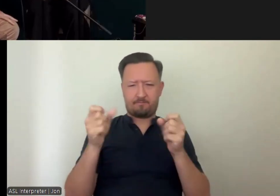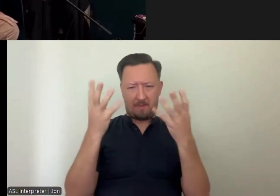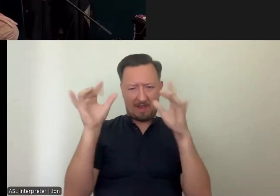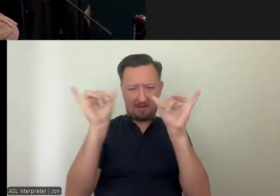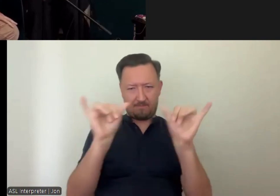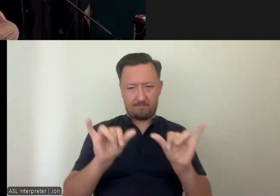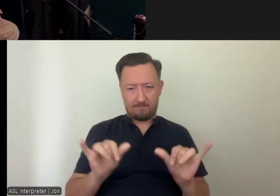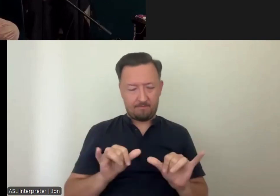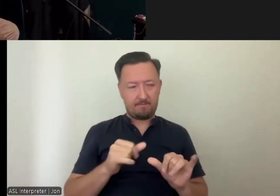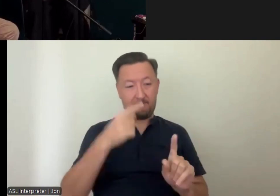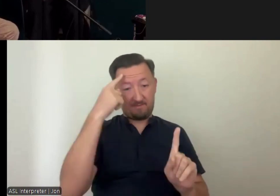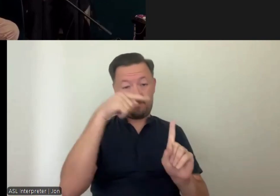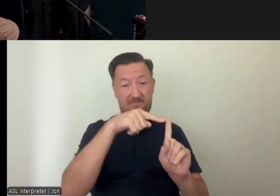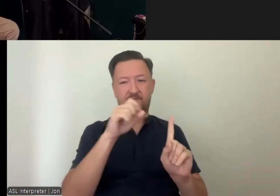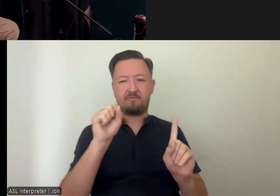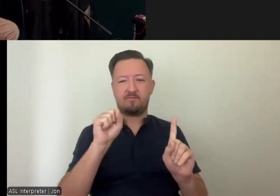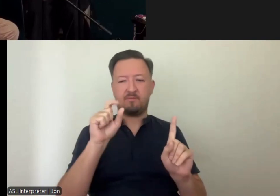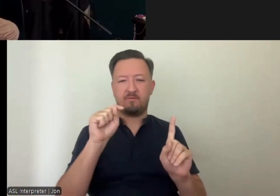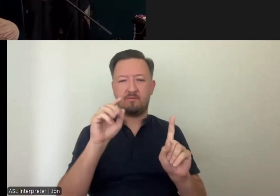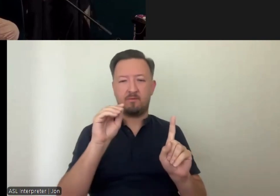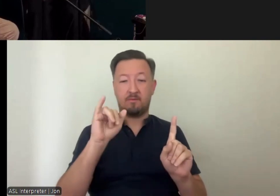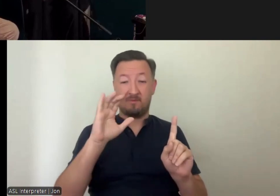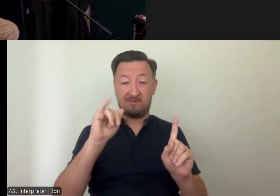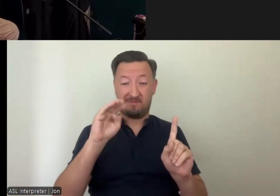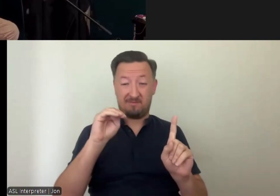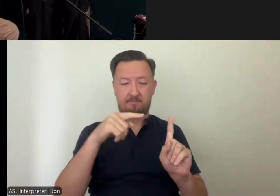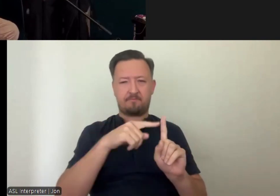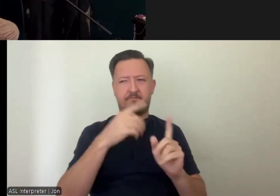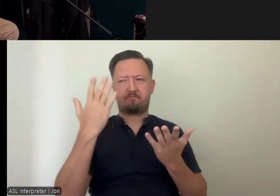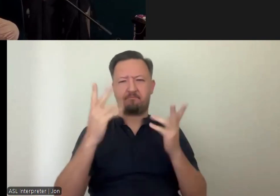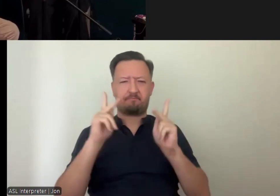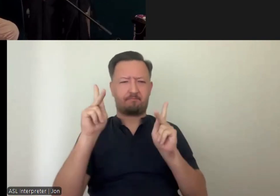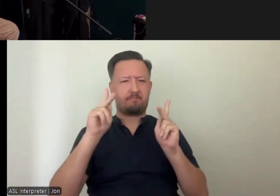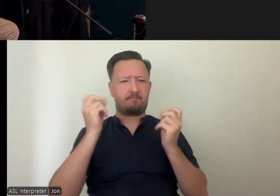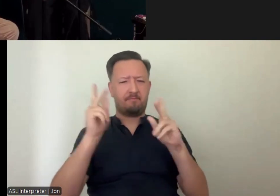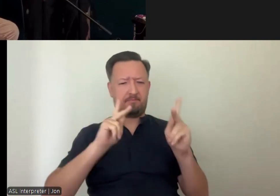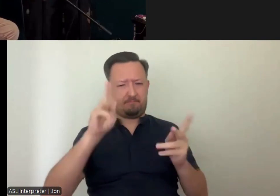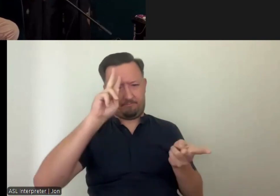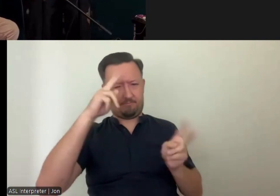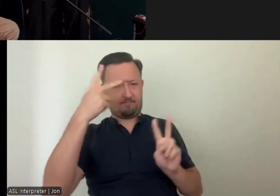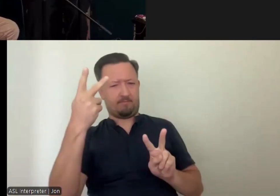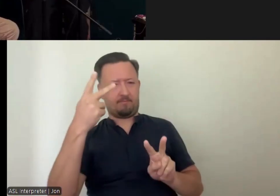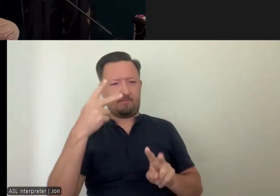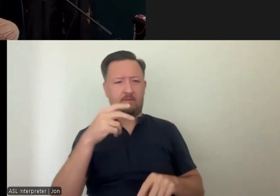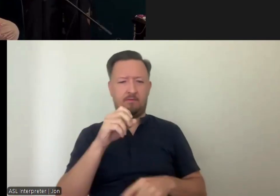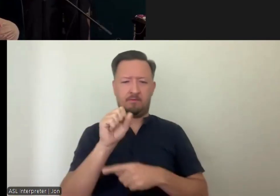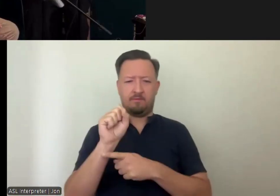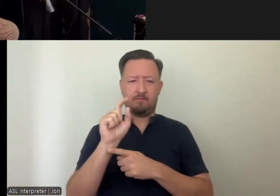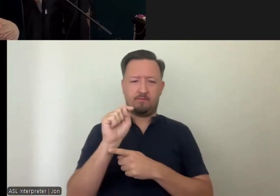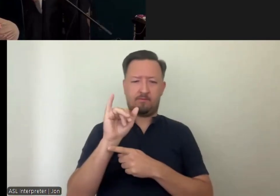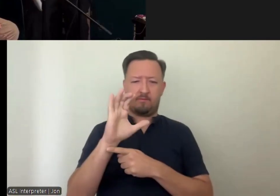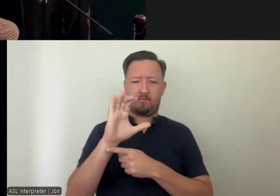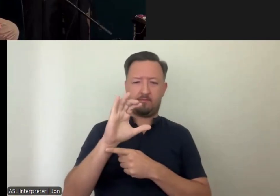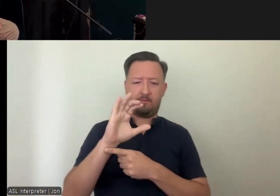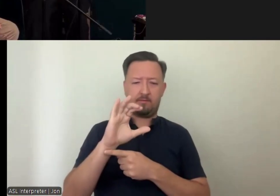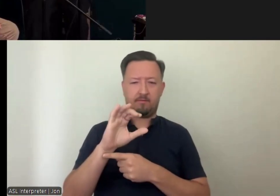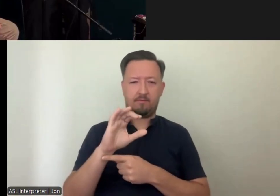Stoicism. We will refer to somebody sometimes as a pejorative and say, oh, That's right. He's Stoic. He's Stoic. And yet,